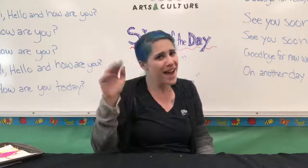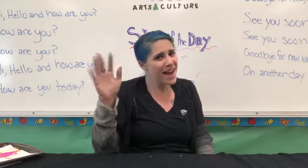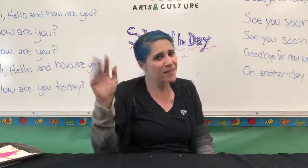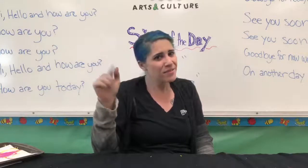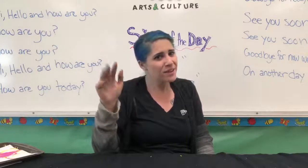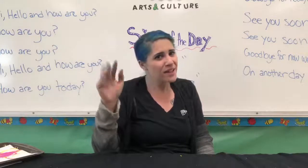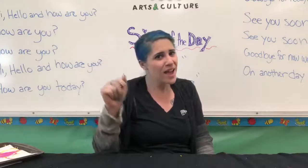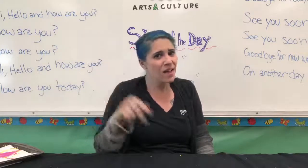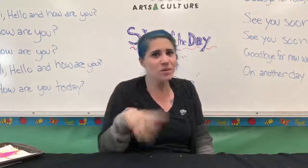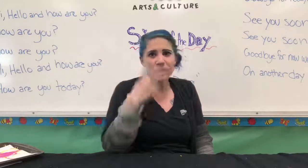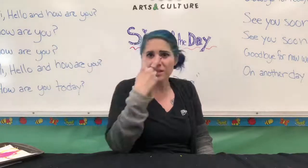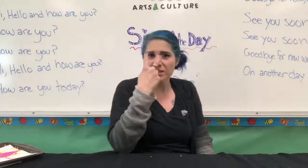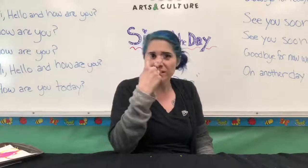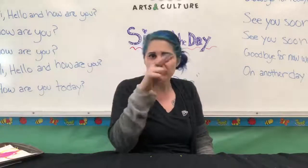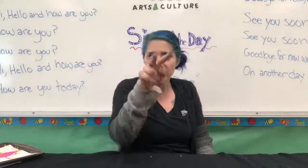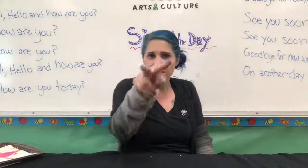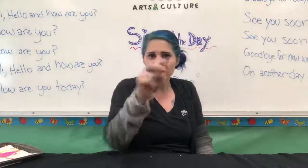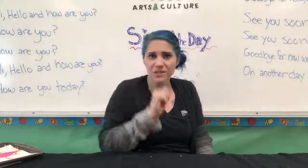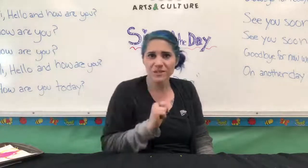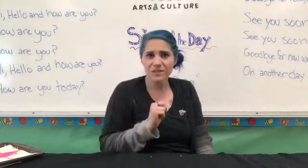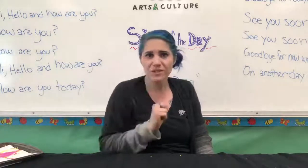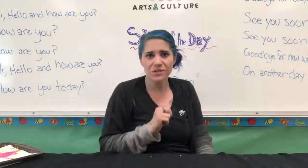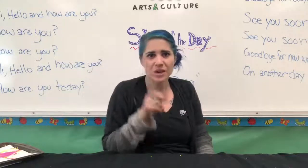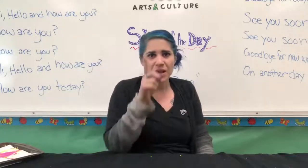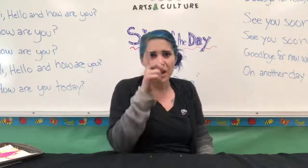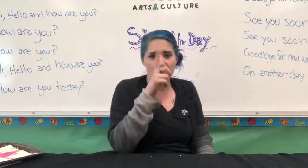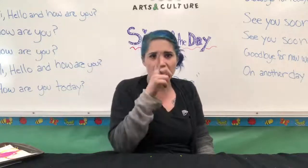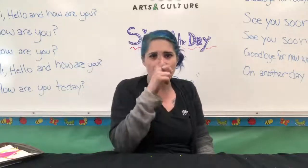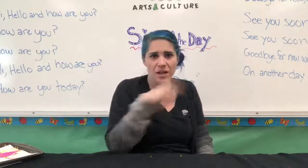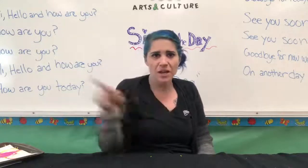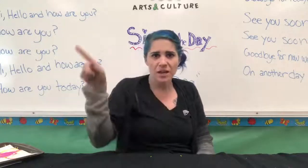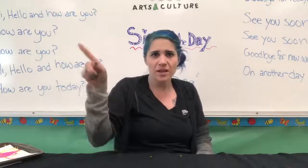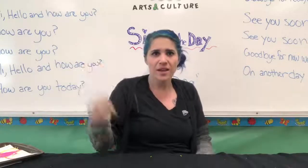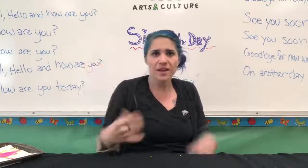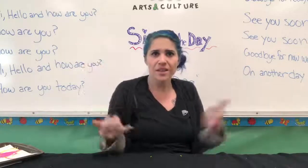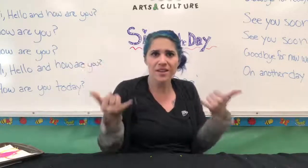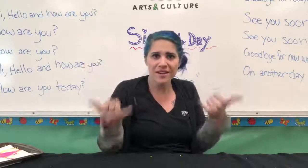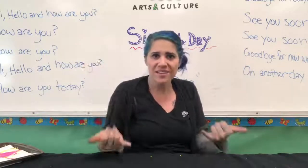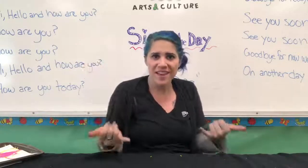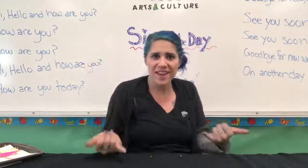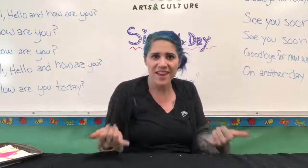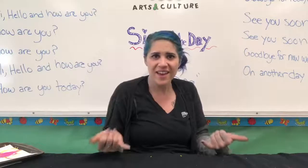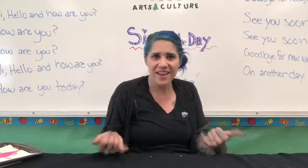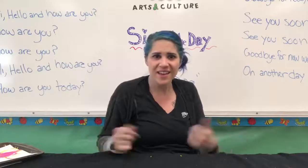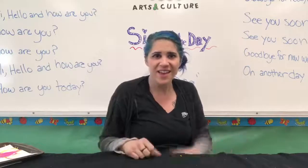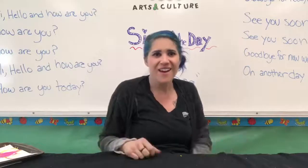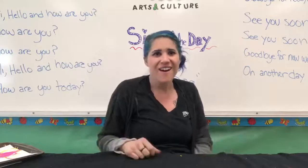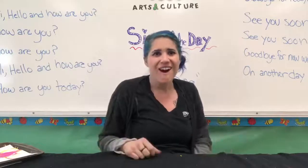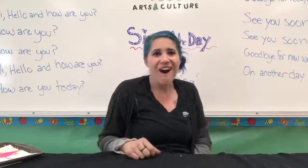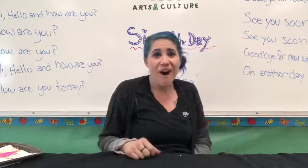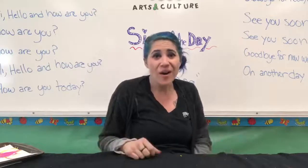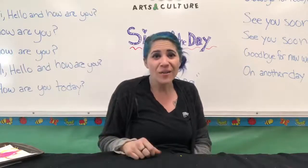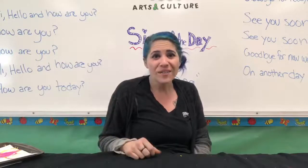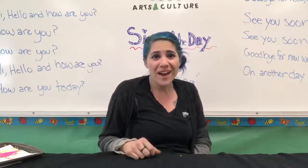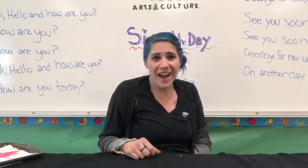Goodbye for now, we'll see you soon on another day. All